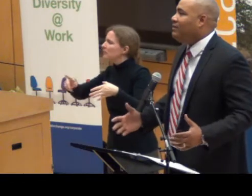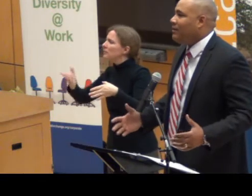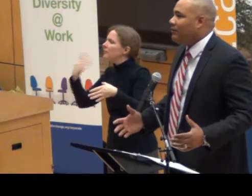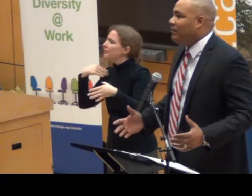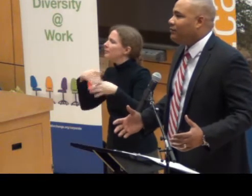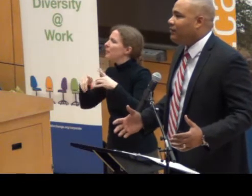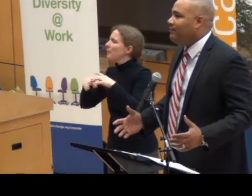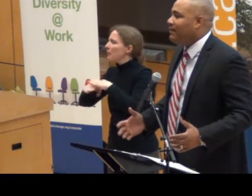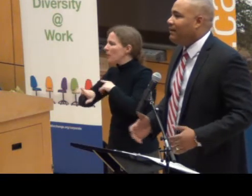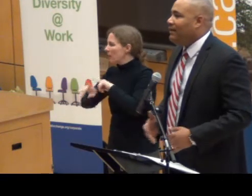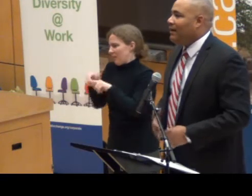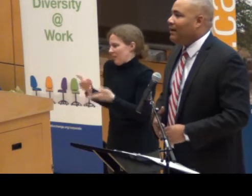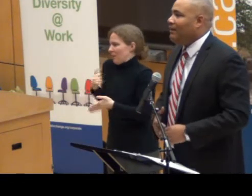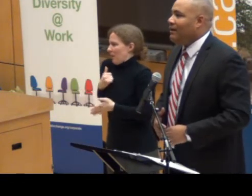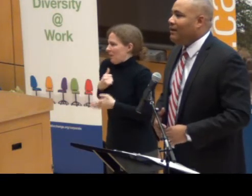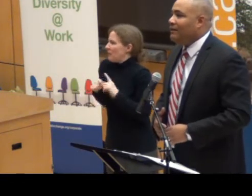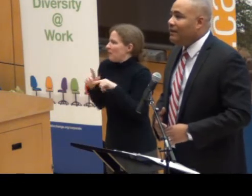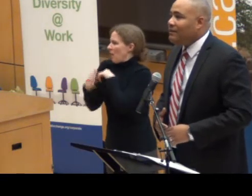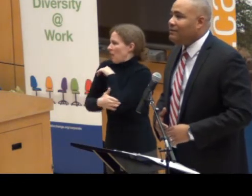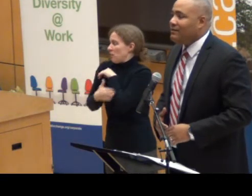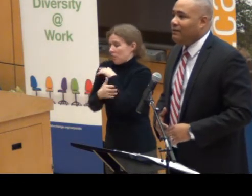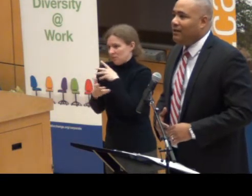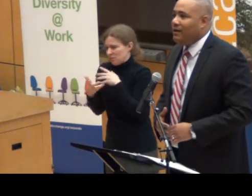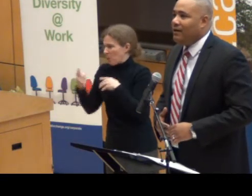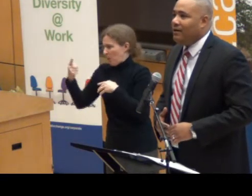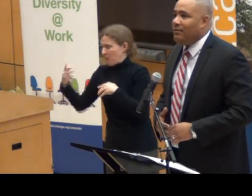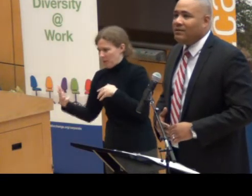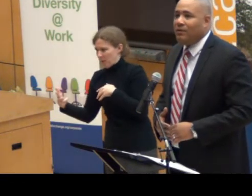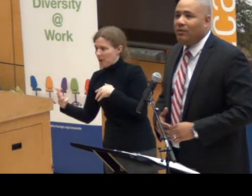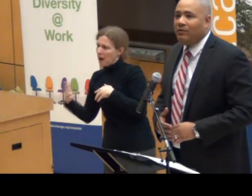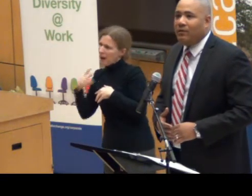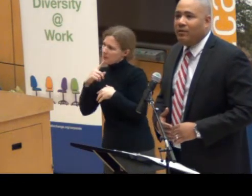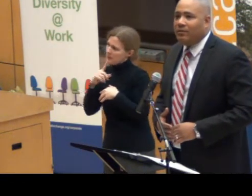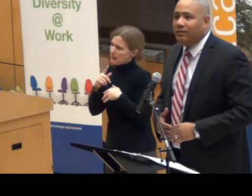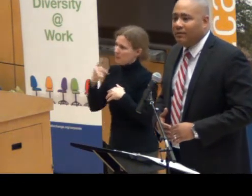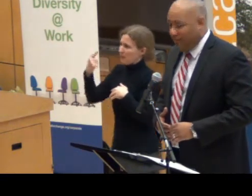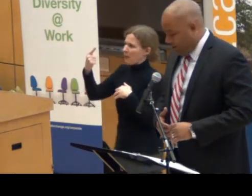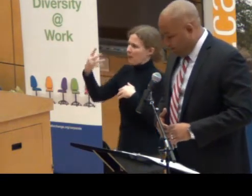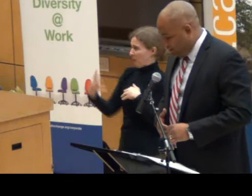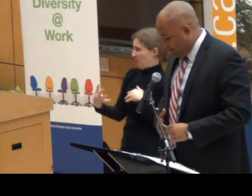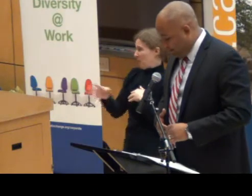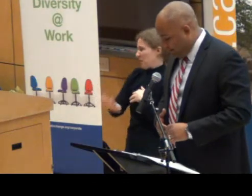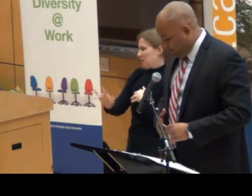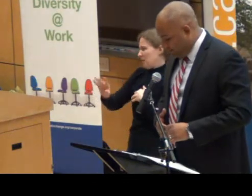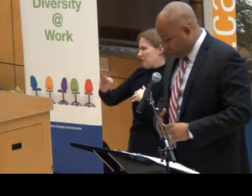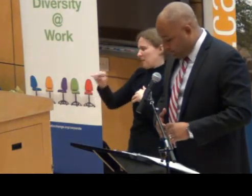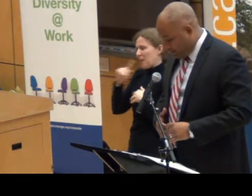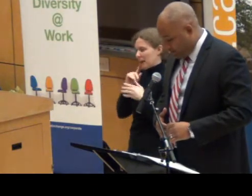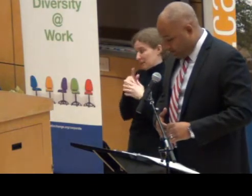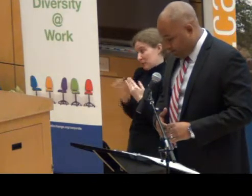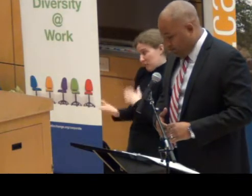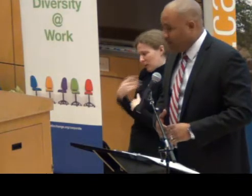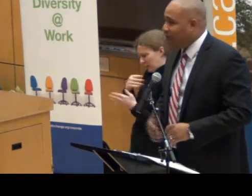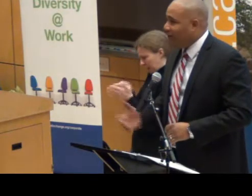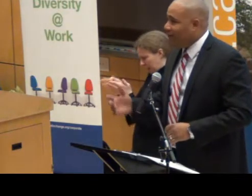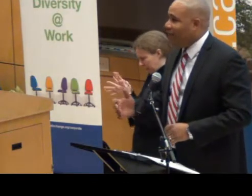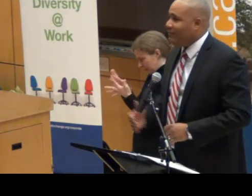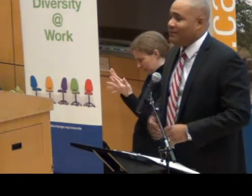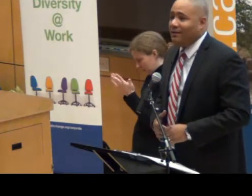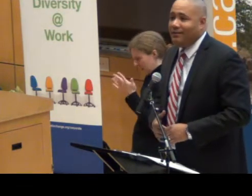outside of the country. And at least, I would say, one-fourth I think I did a count this morning. It